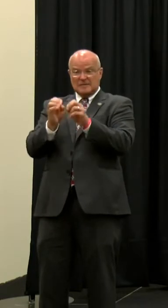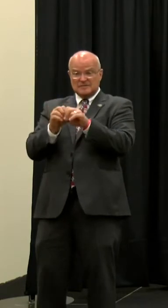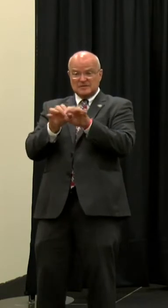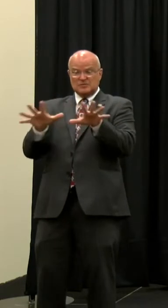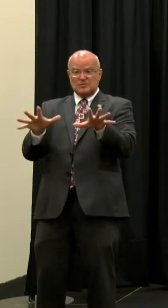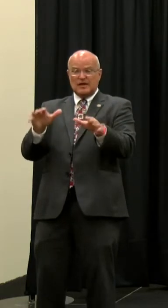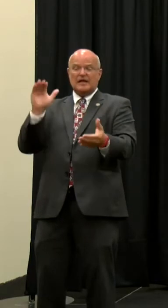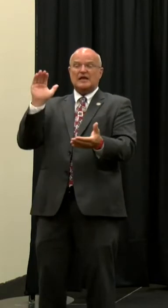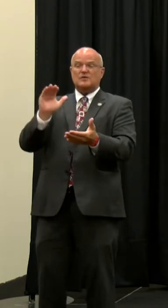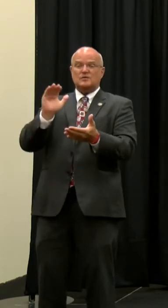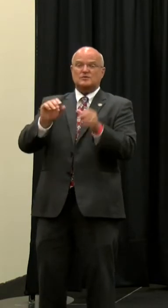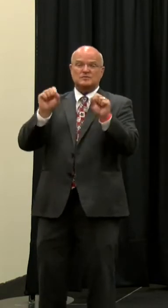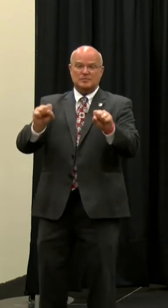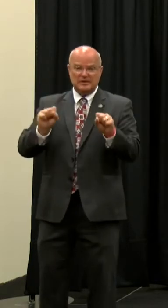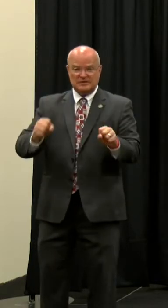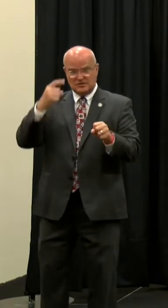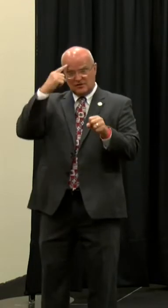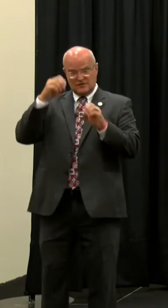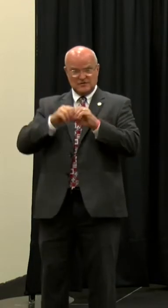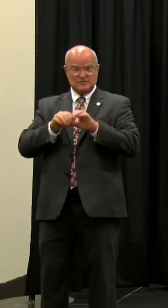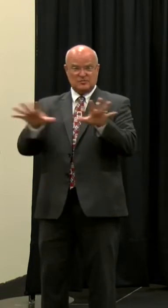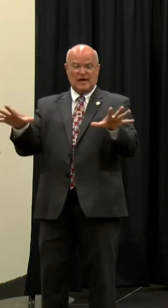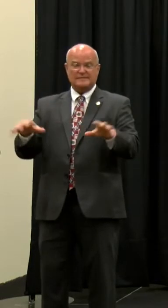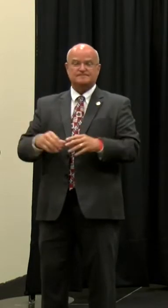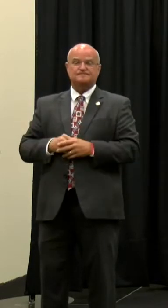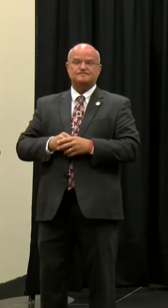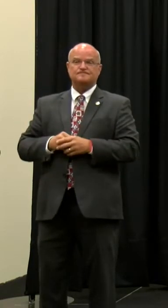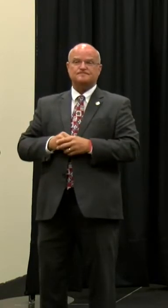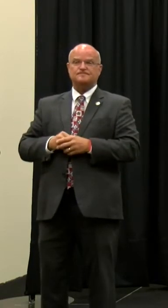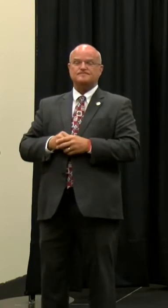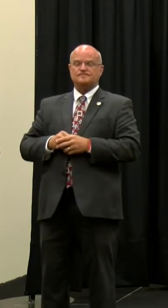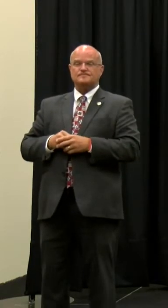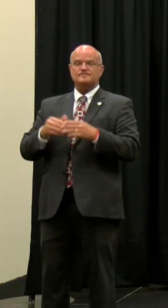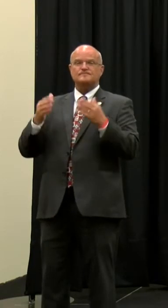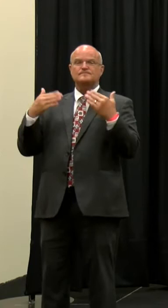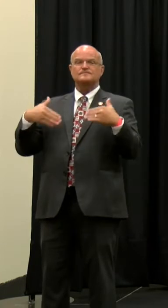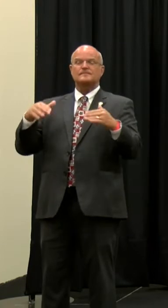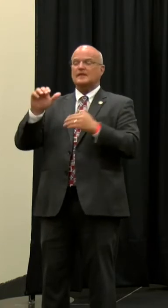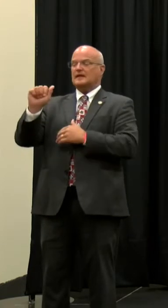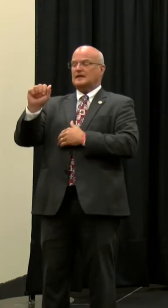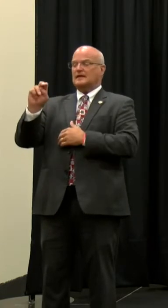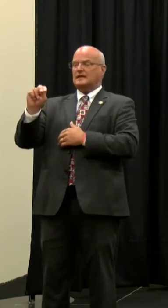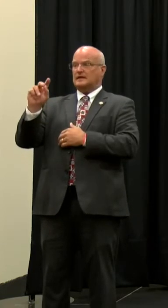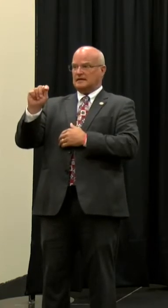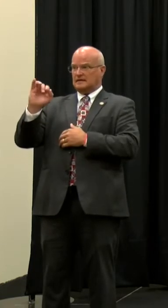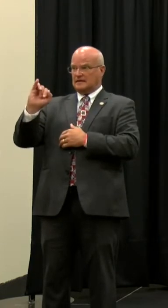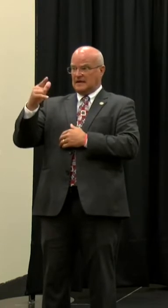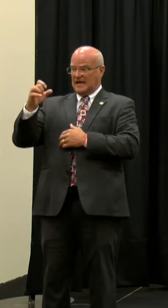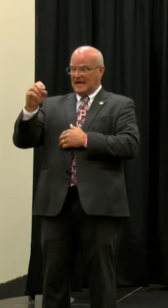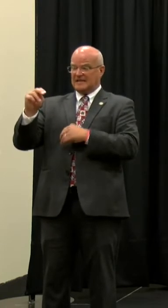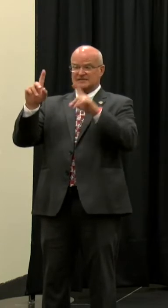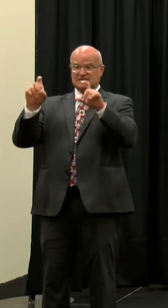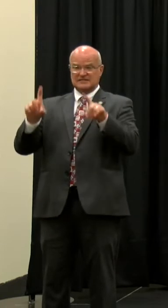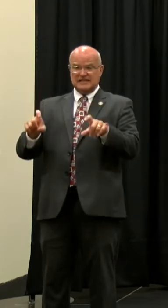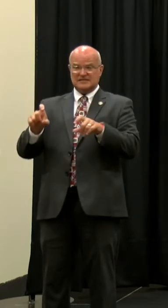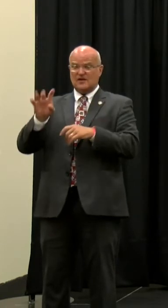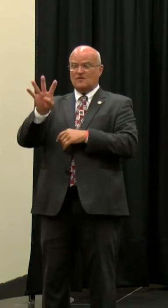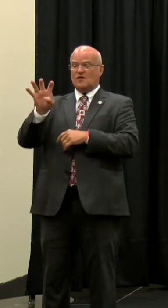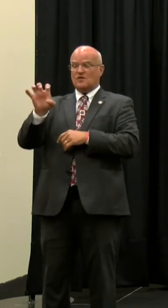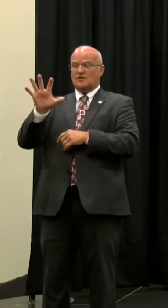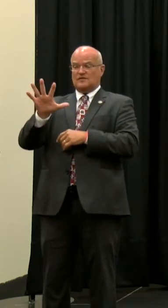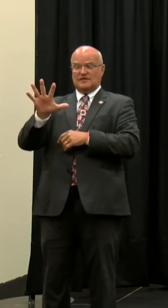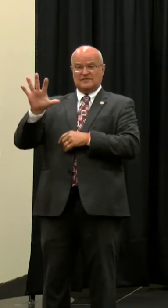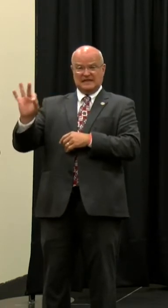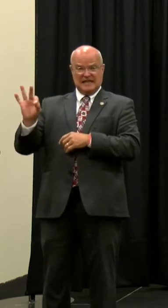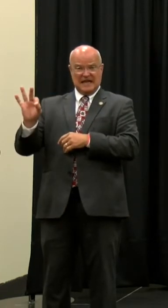reduce the potential for spread. In terms of antigen tests, we had 459 antigen